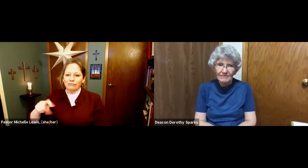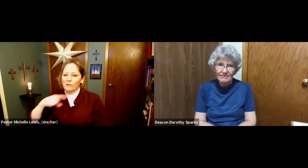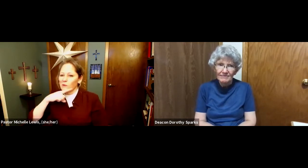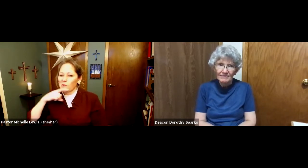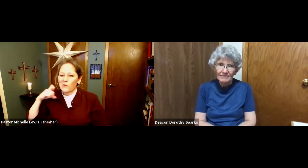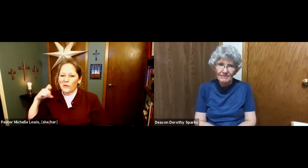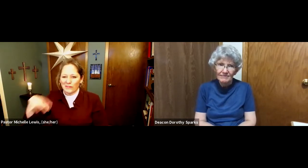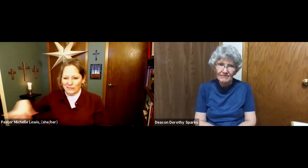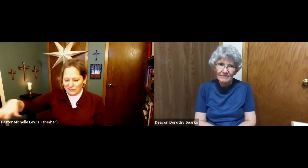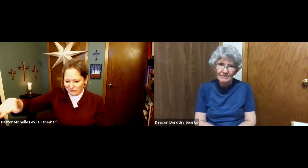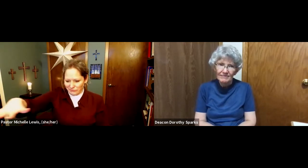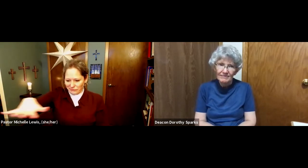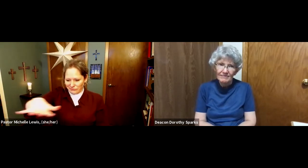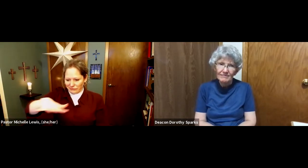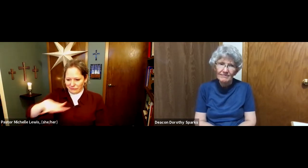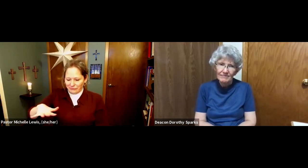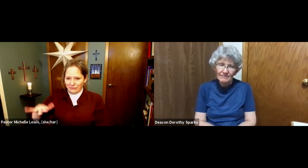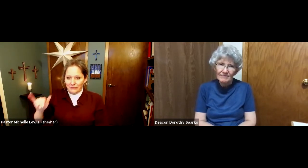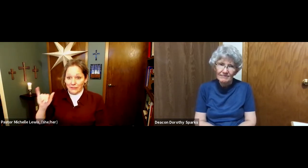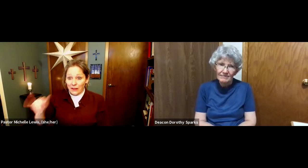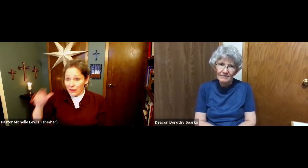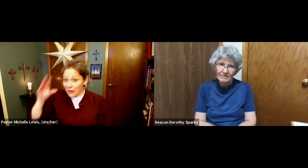guy wandering in the wilderness.